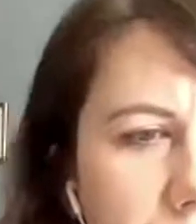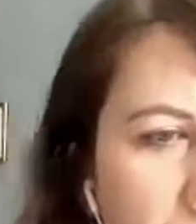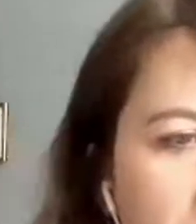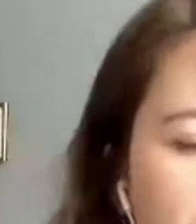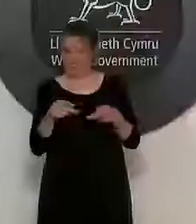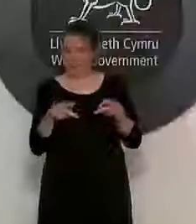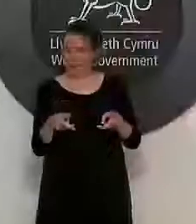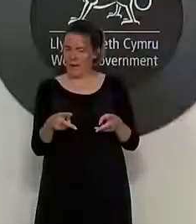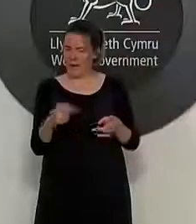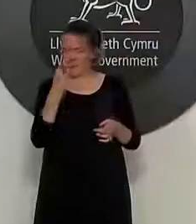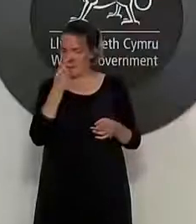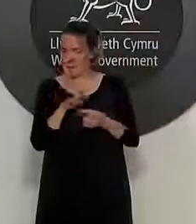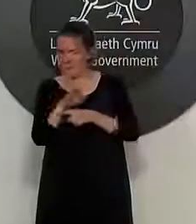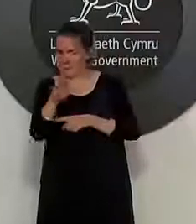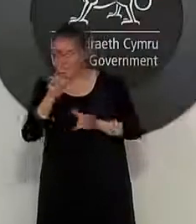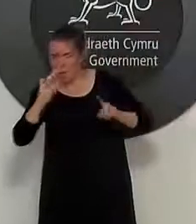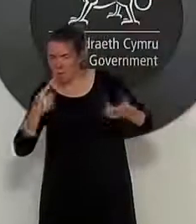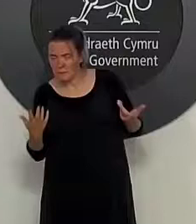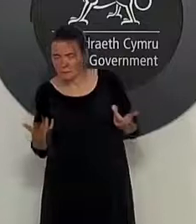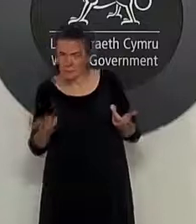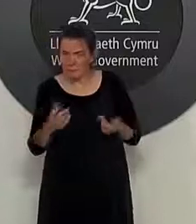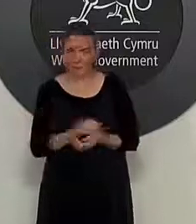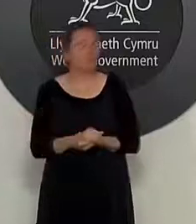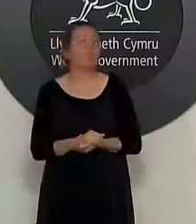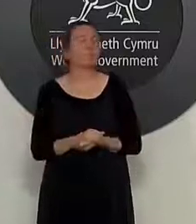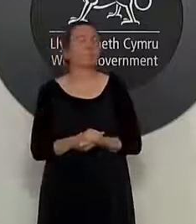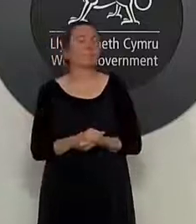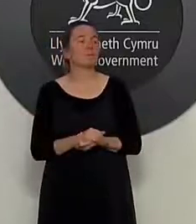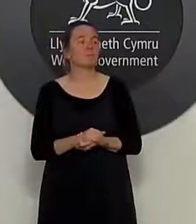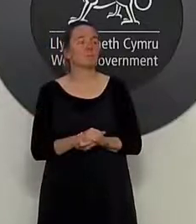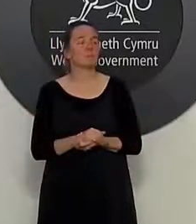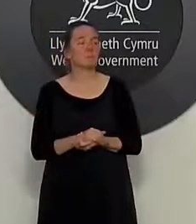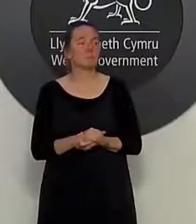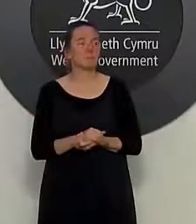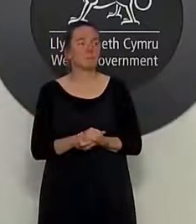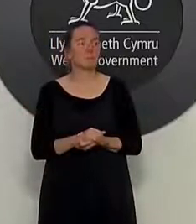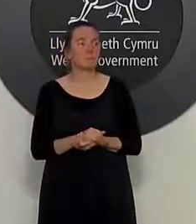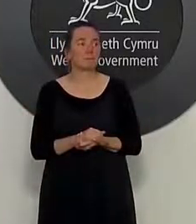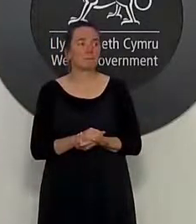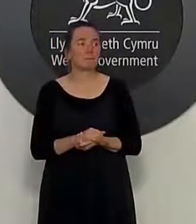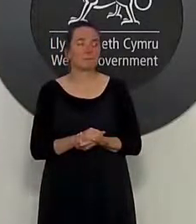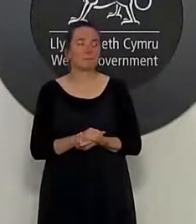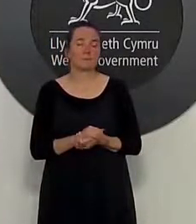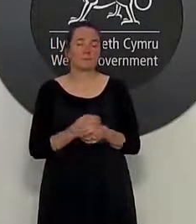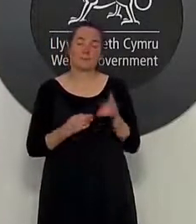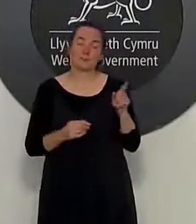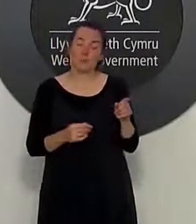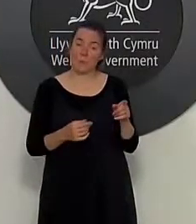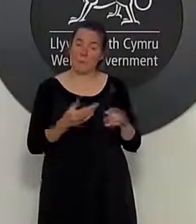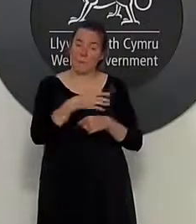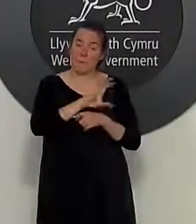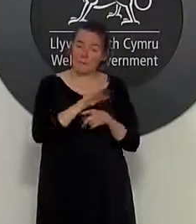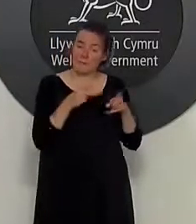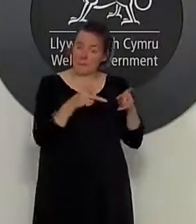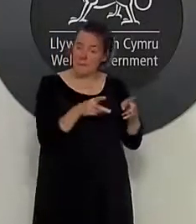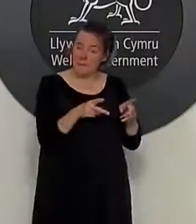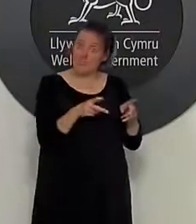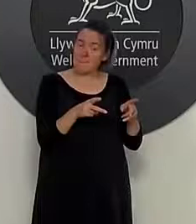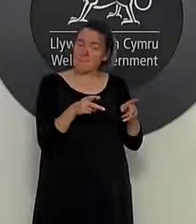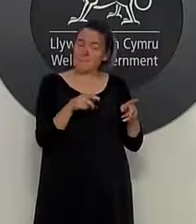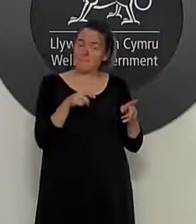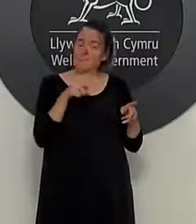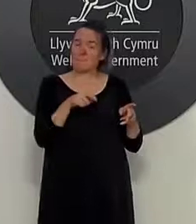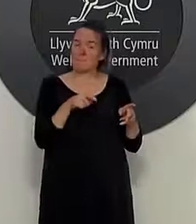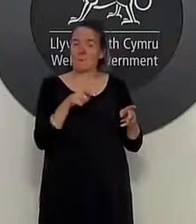please. Well, we will draw on the statutory licensing scheme from the experience we have already with